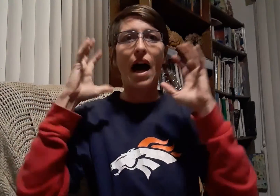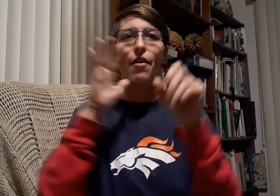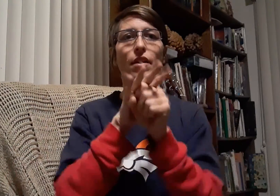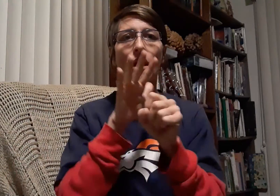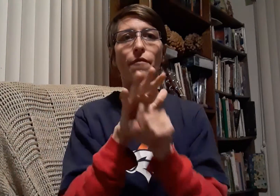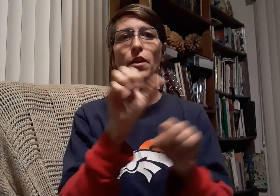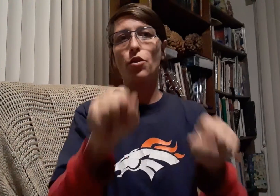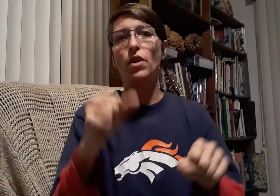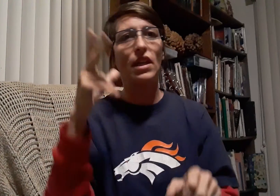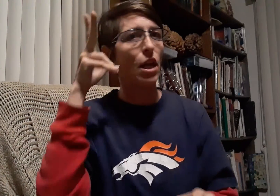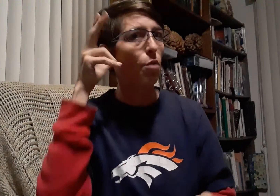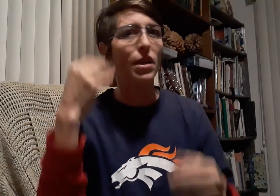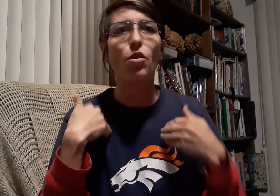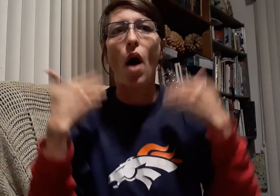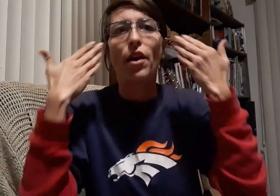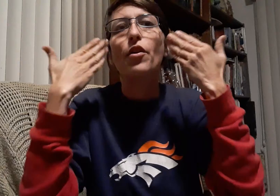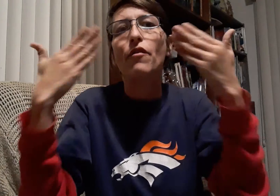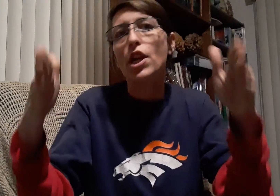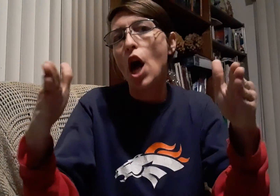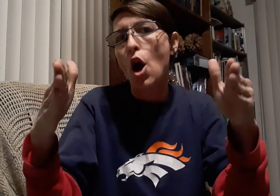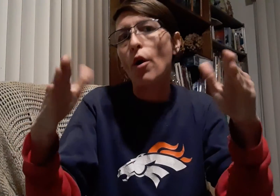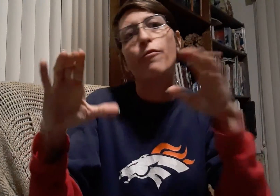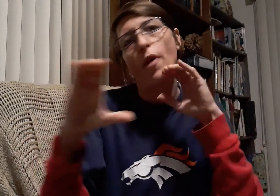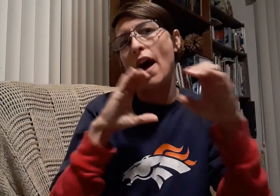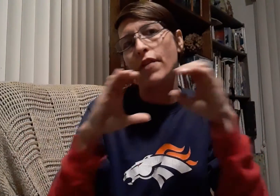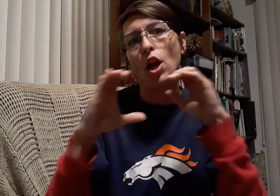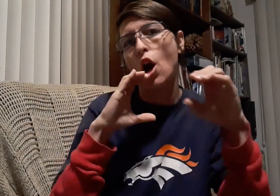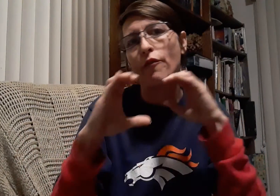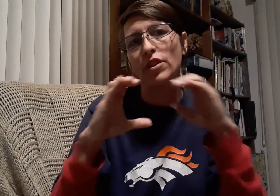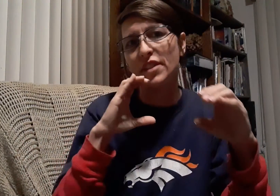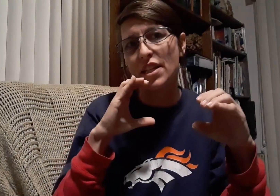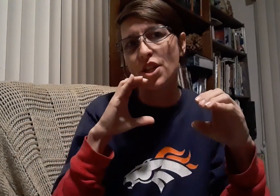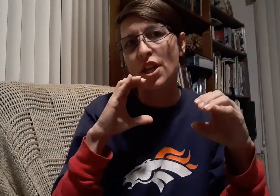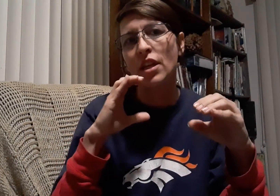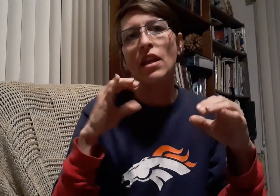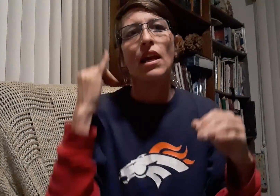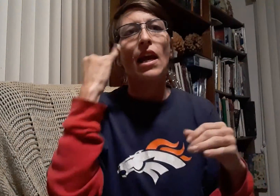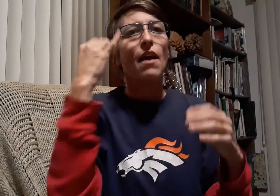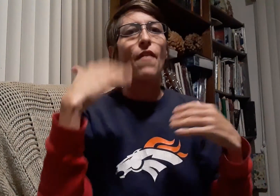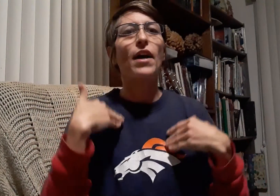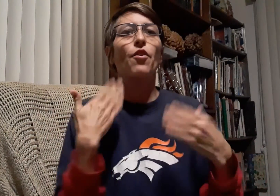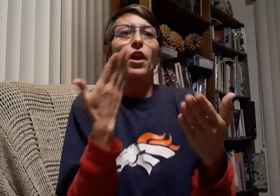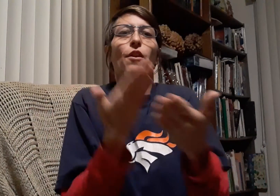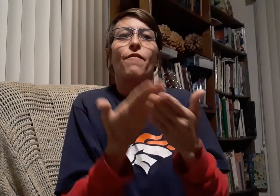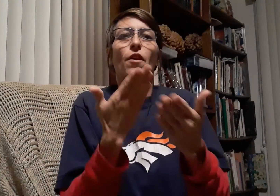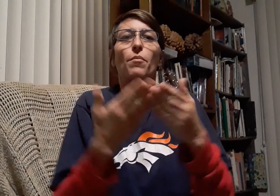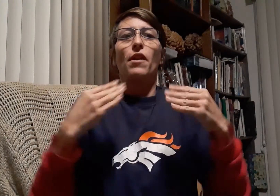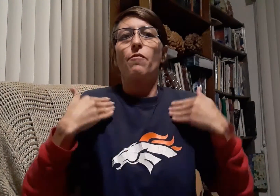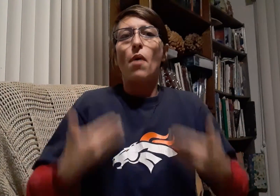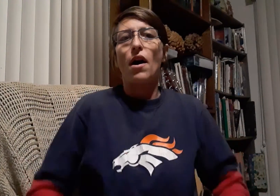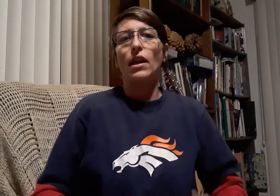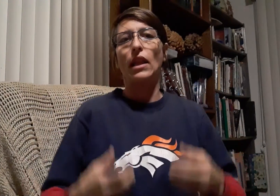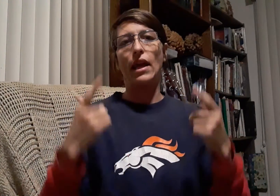loud enough that you can hear me. So I don't even know if we're having a conversation if I don't get affirmative body